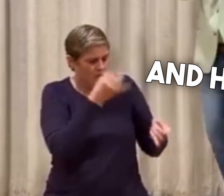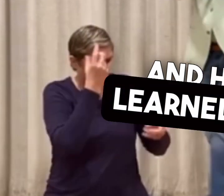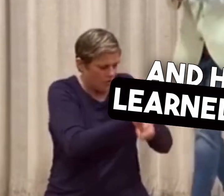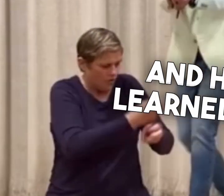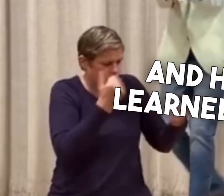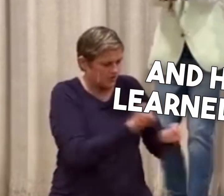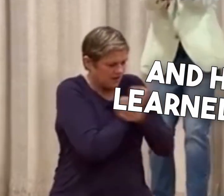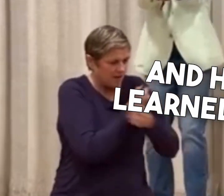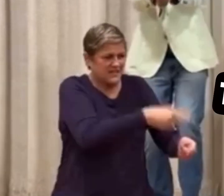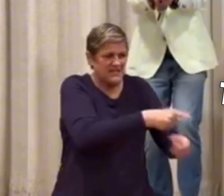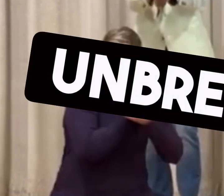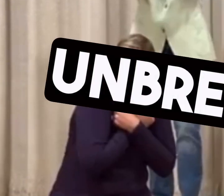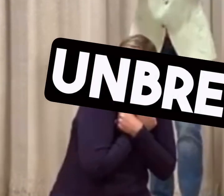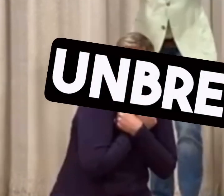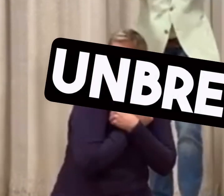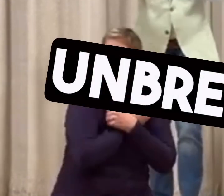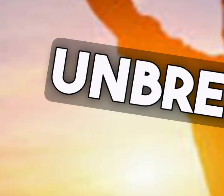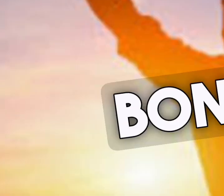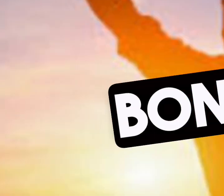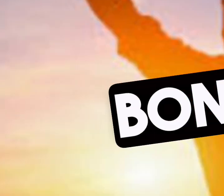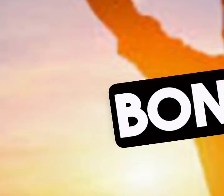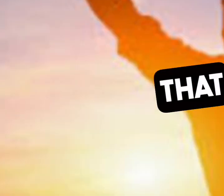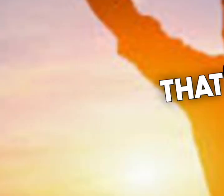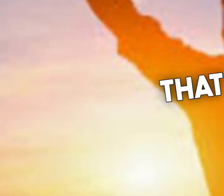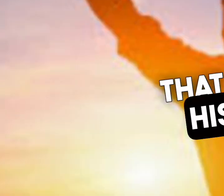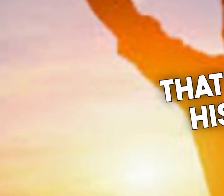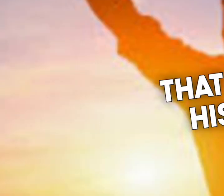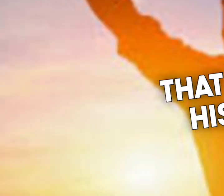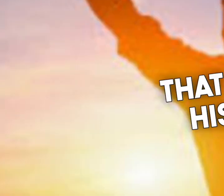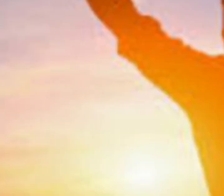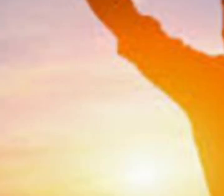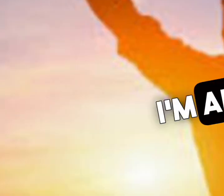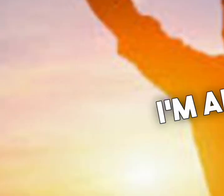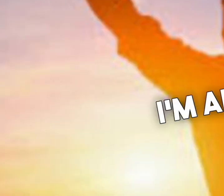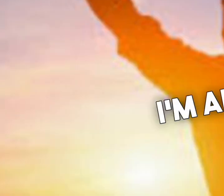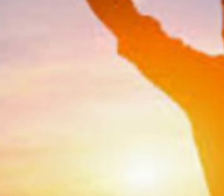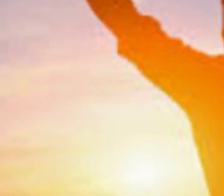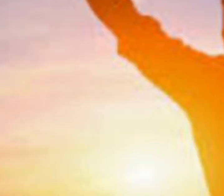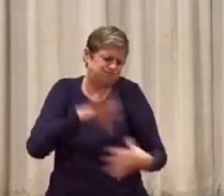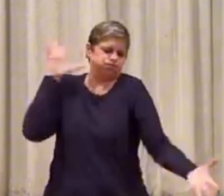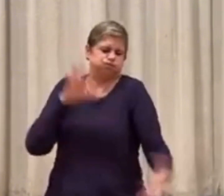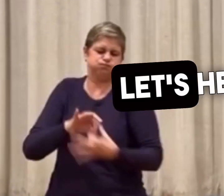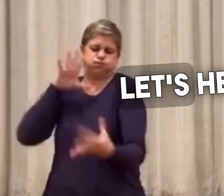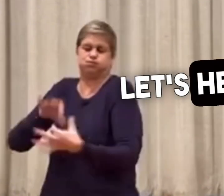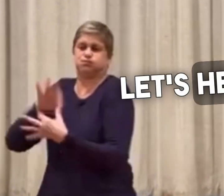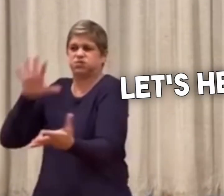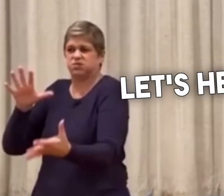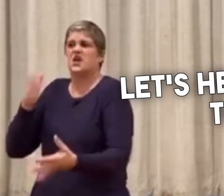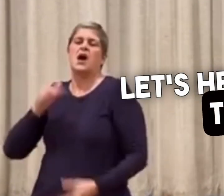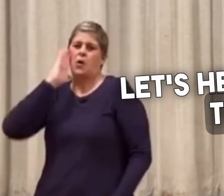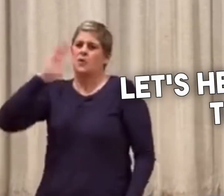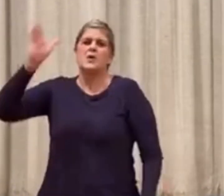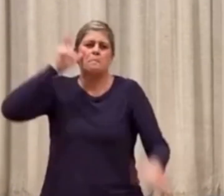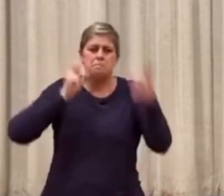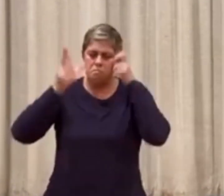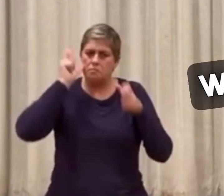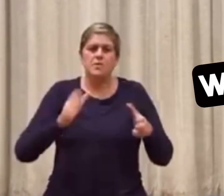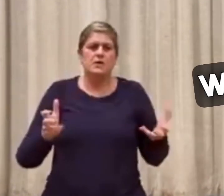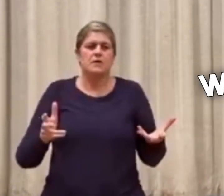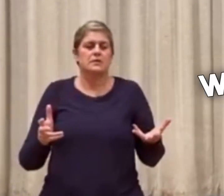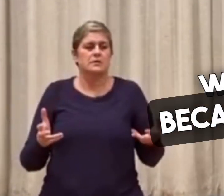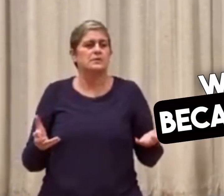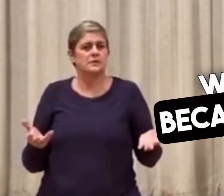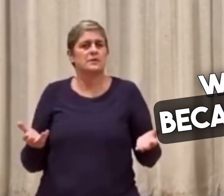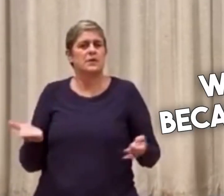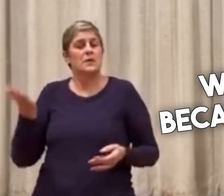he's learned to break the unbreakable bondage that was in his life, I'm all ears. Let's hear about that.